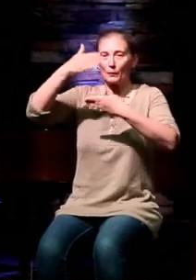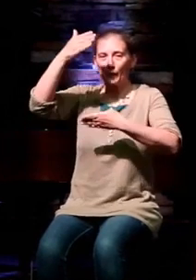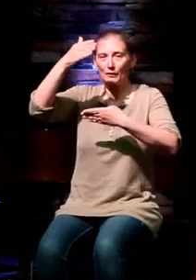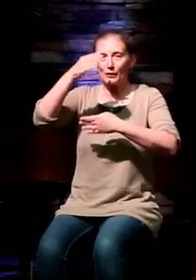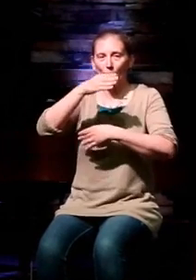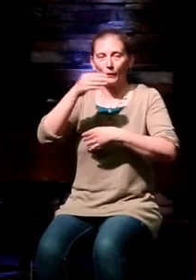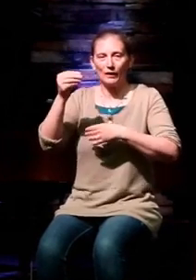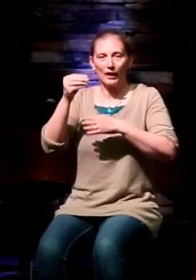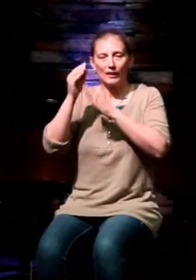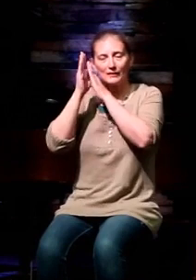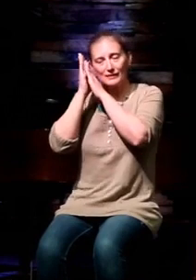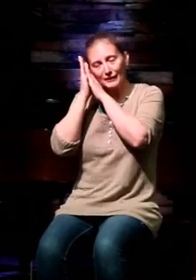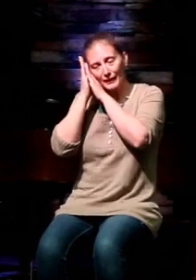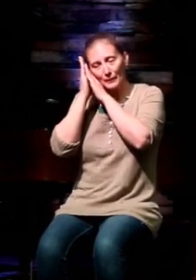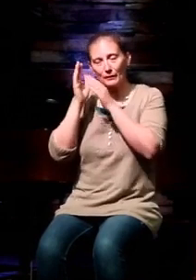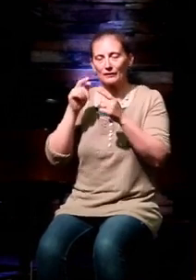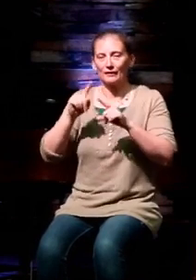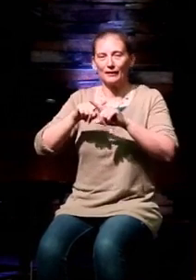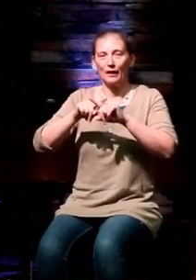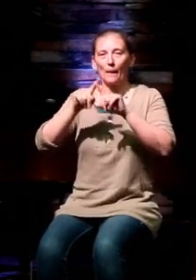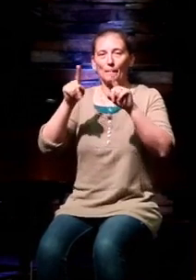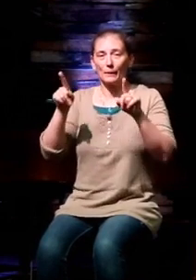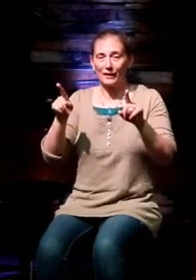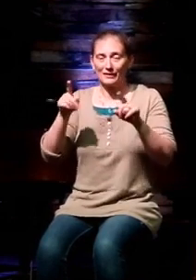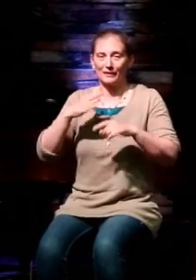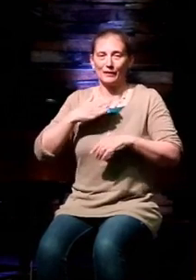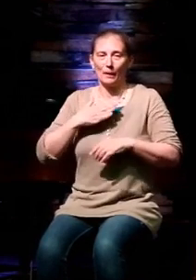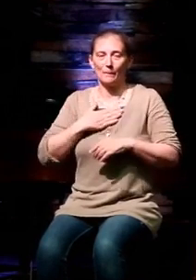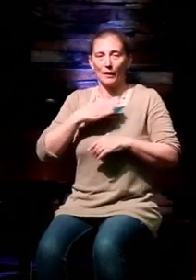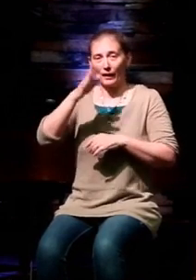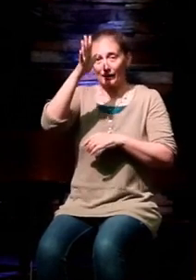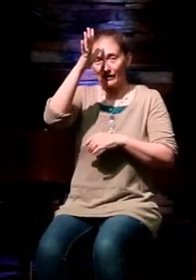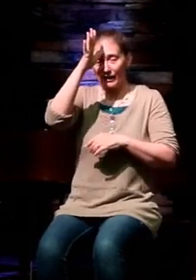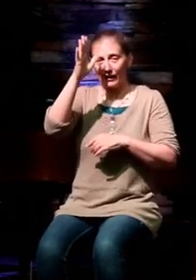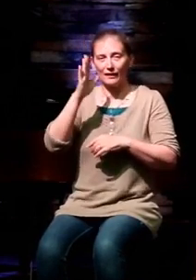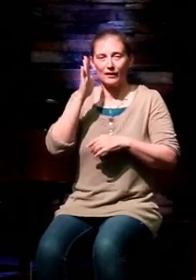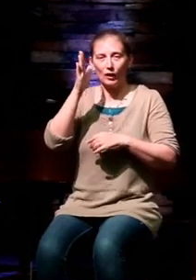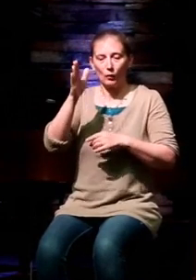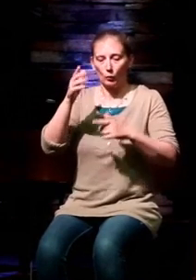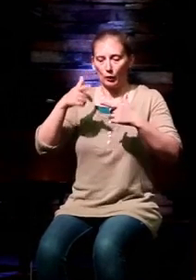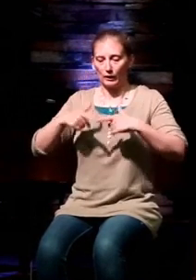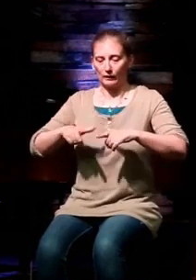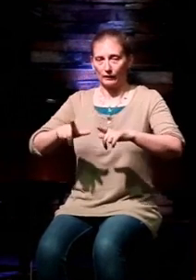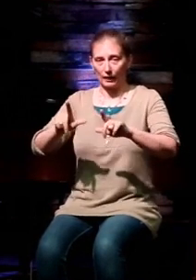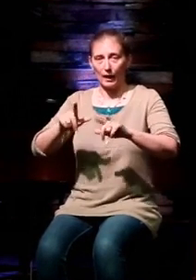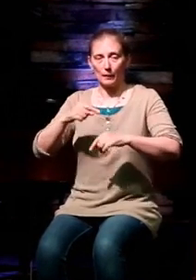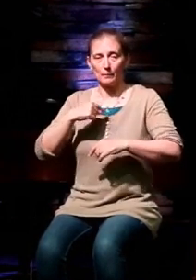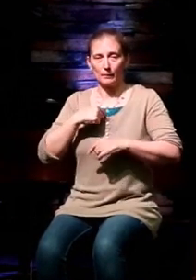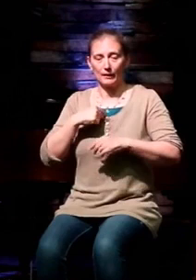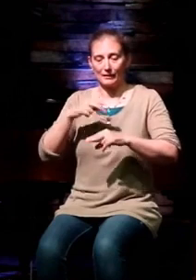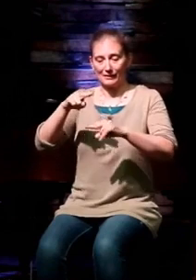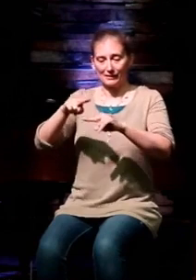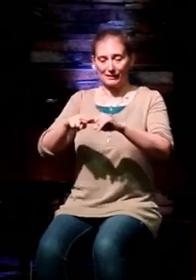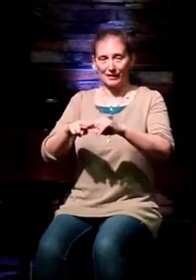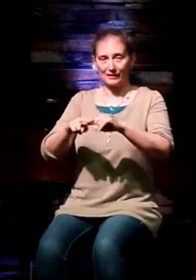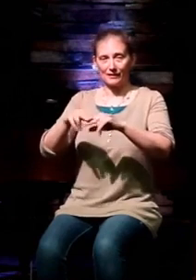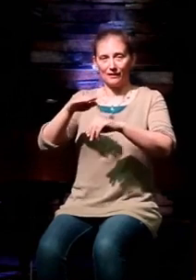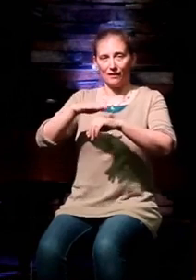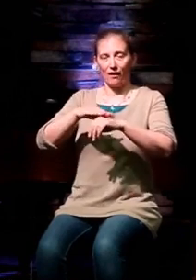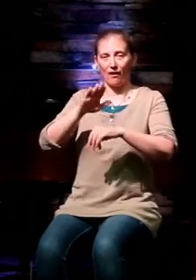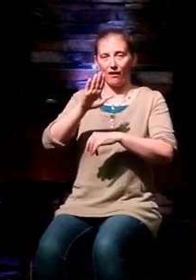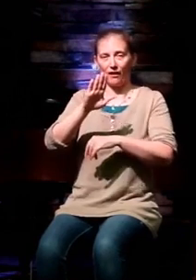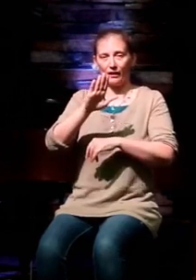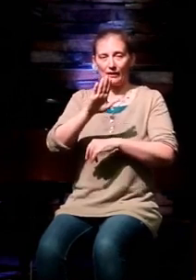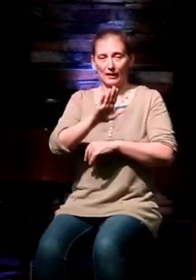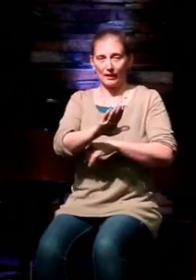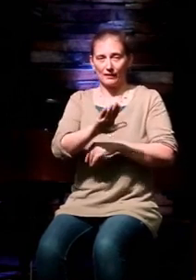to drive so bad, and my dad did what many dads did back in that day. He would put me on his lap. He would let me put my